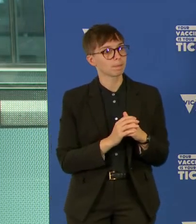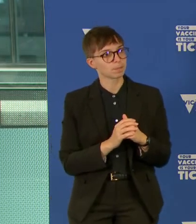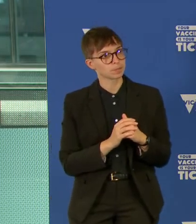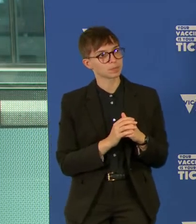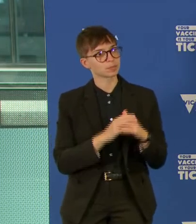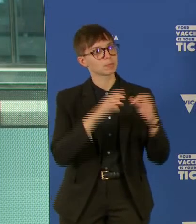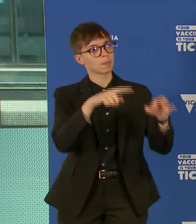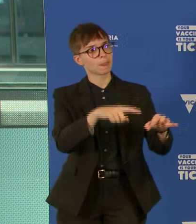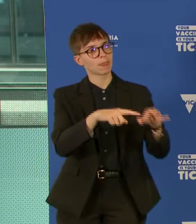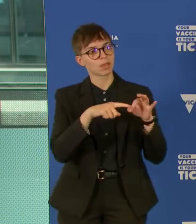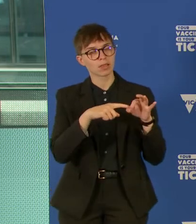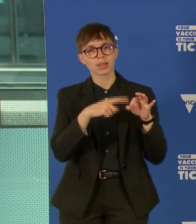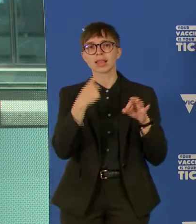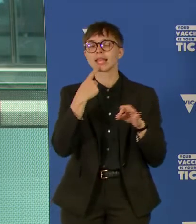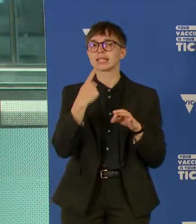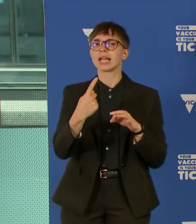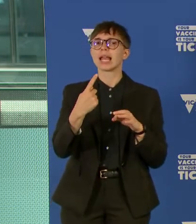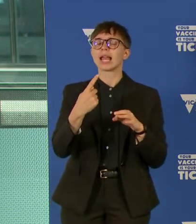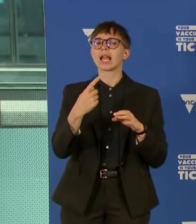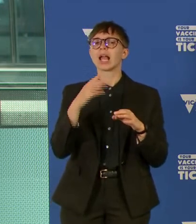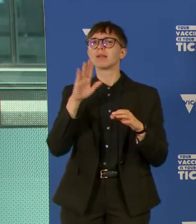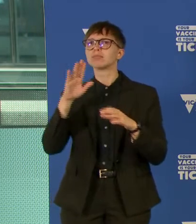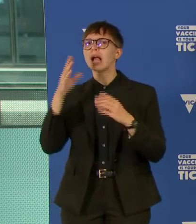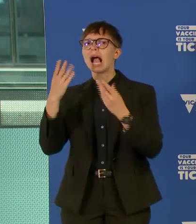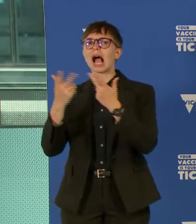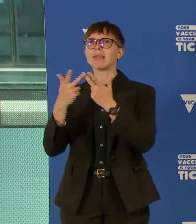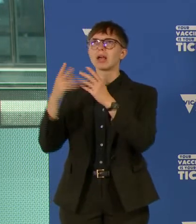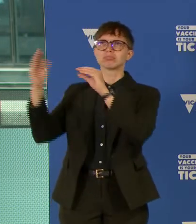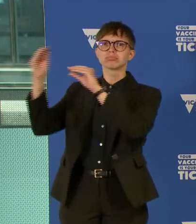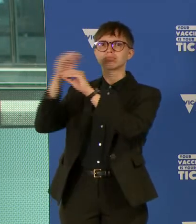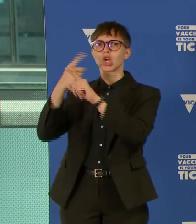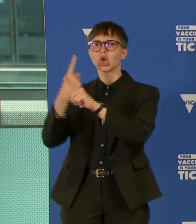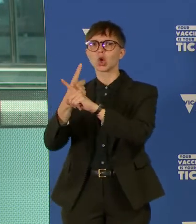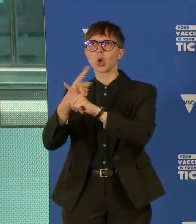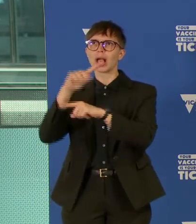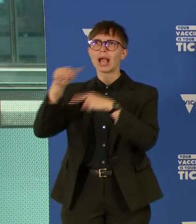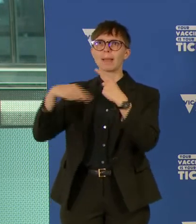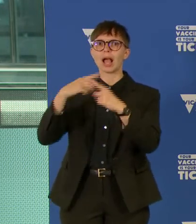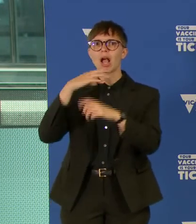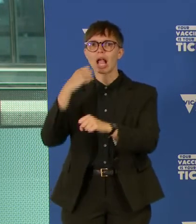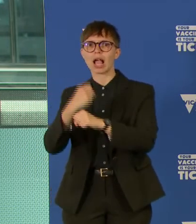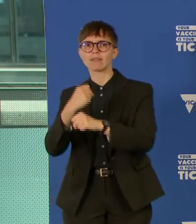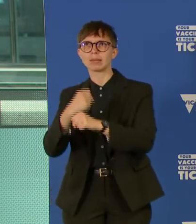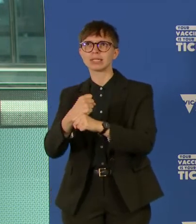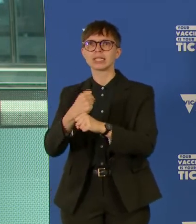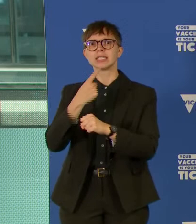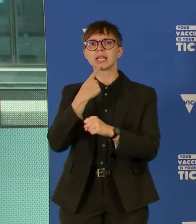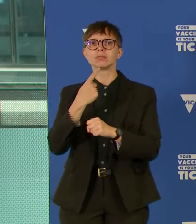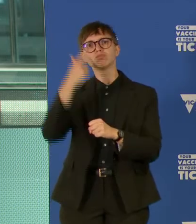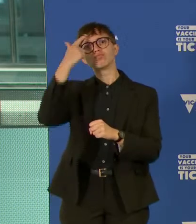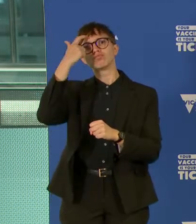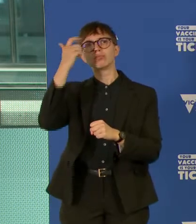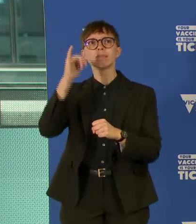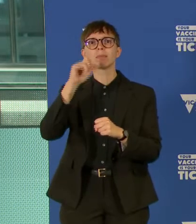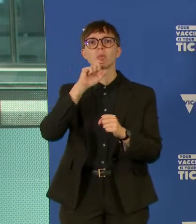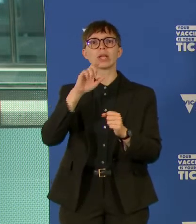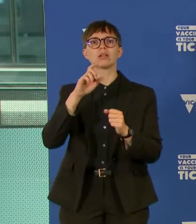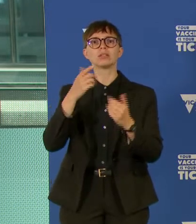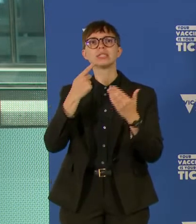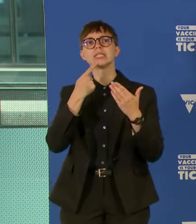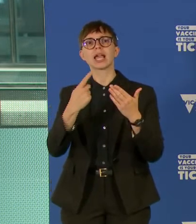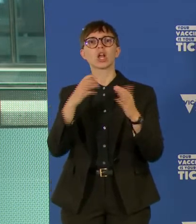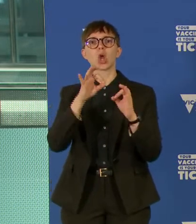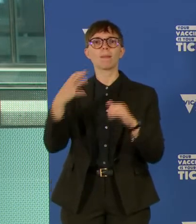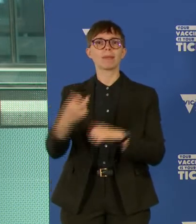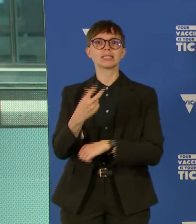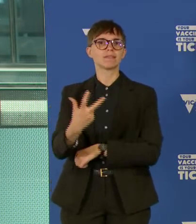some workplaces could actually go. Has the Minister gone against your advice by keeping it this time? No, I mean, the Minister can speak to it, but I've